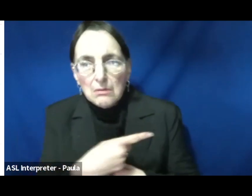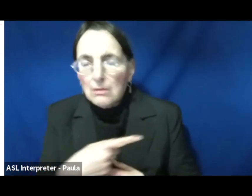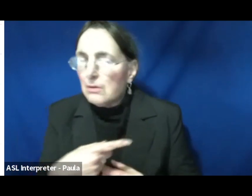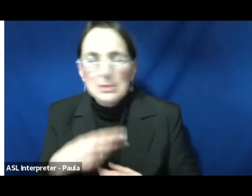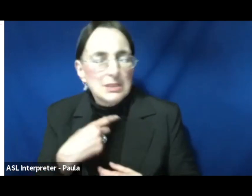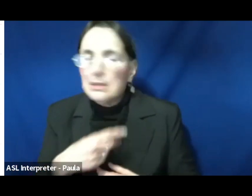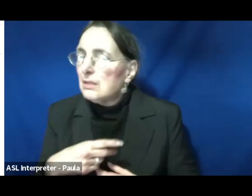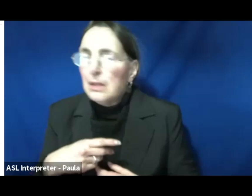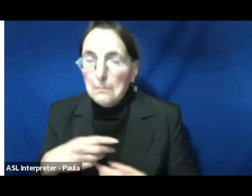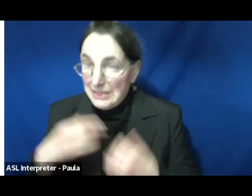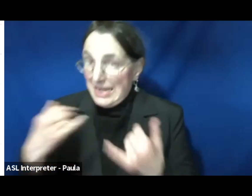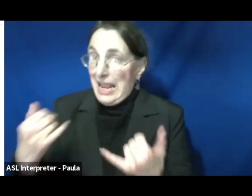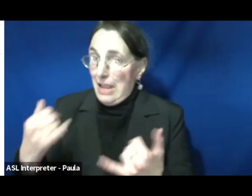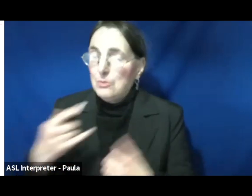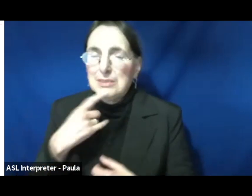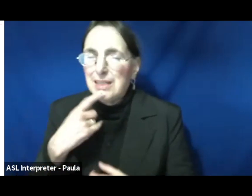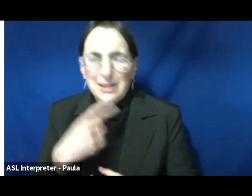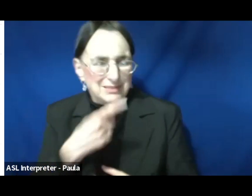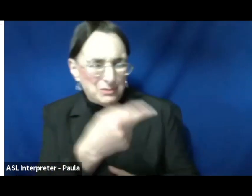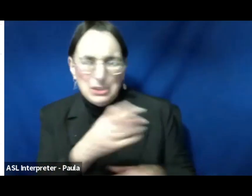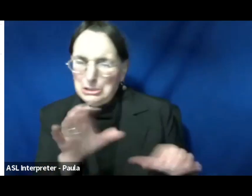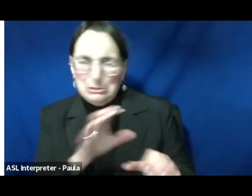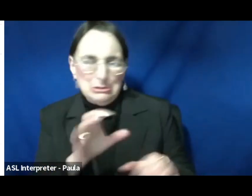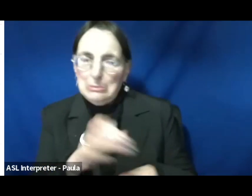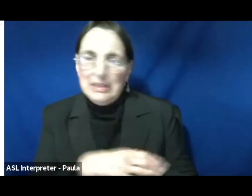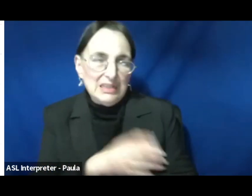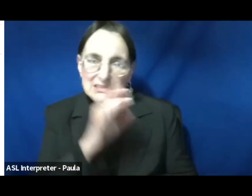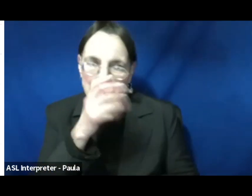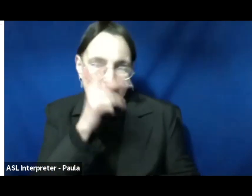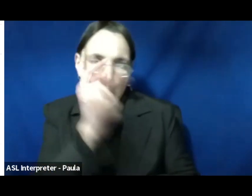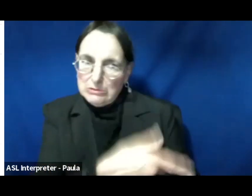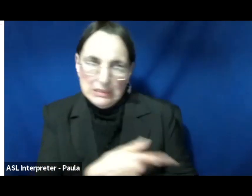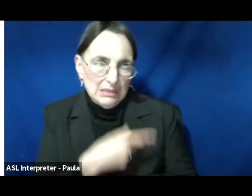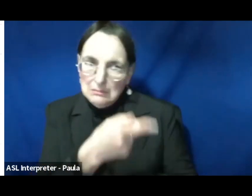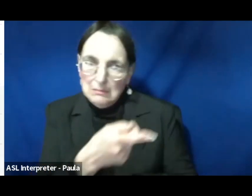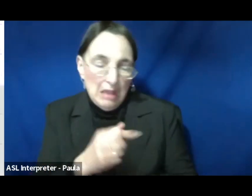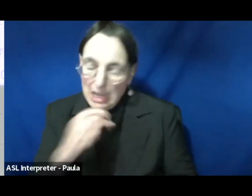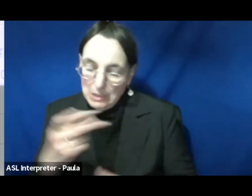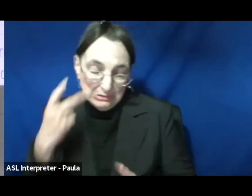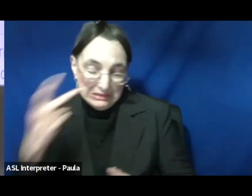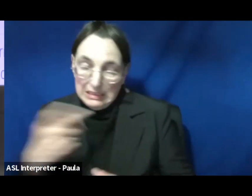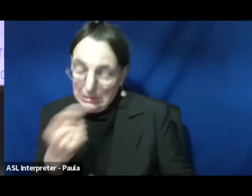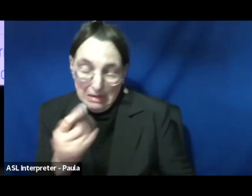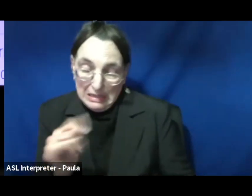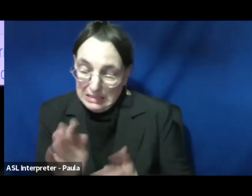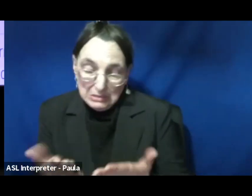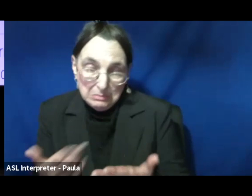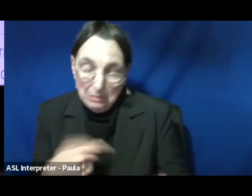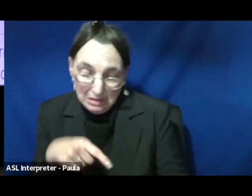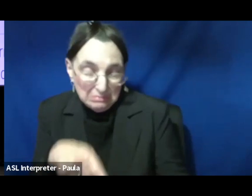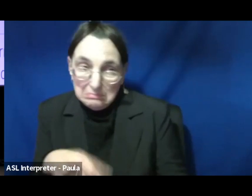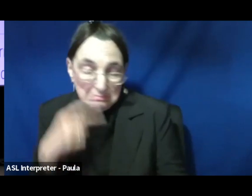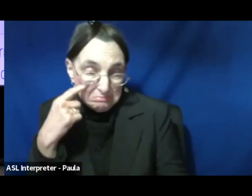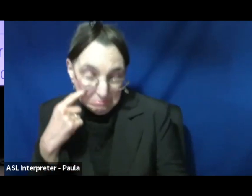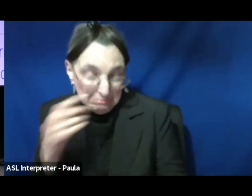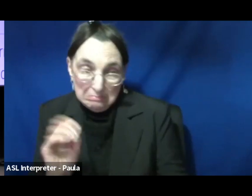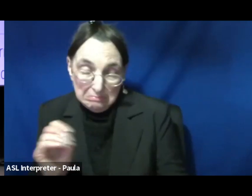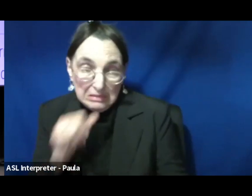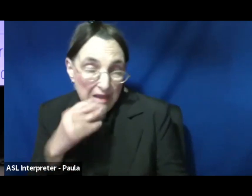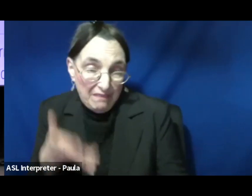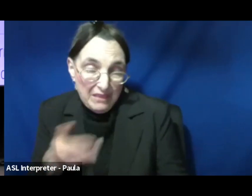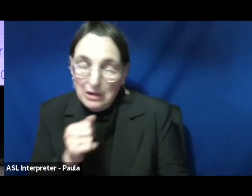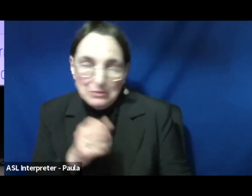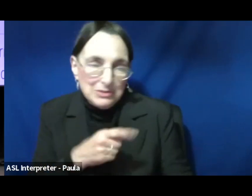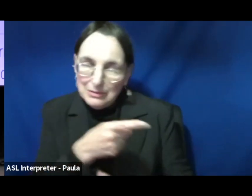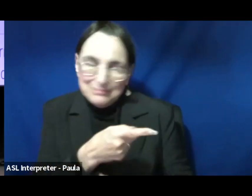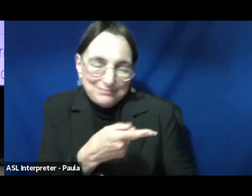You know how many students are coming in and having these ideas and we're saying it's garbage, and they just shut down and walk away? There are a lot of them. So